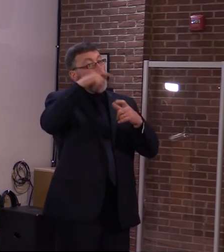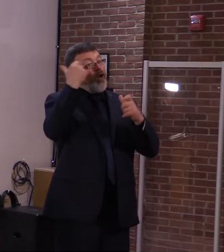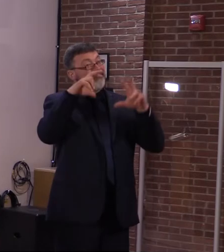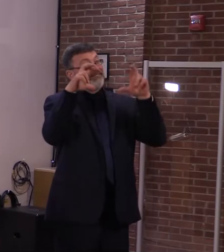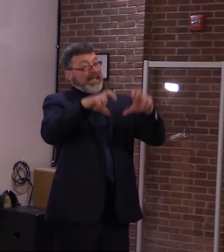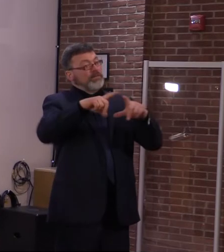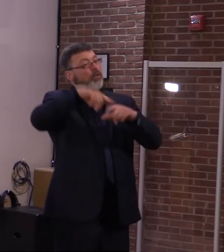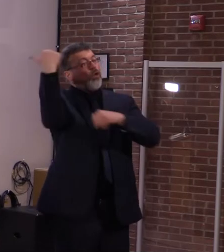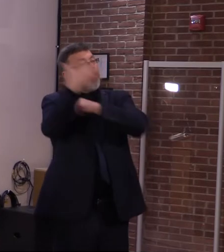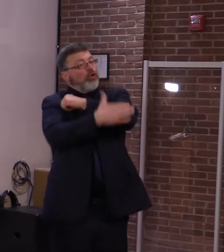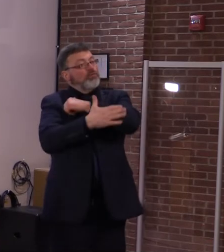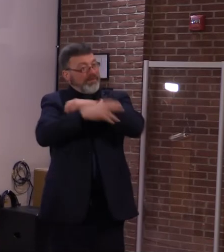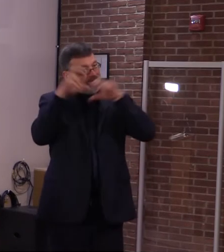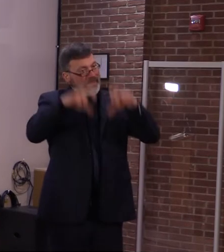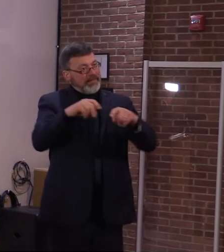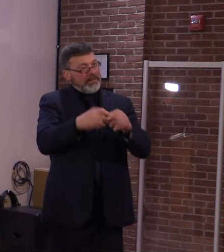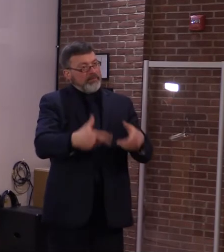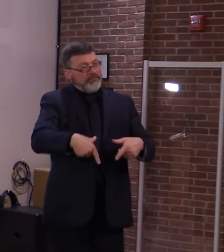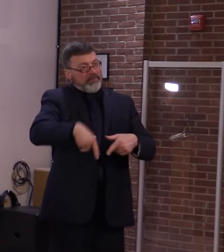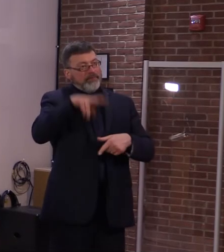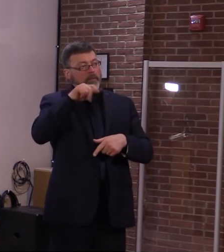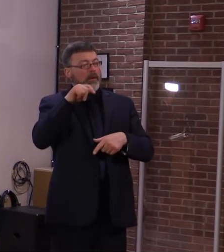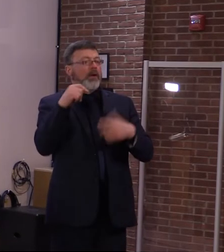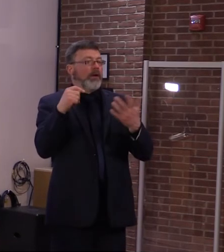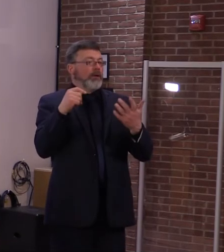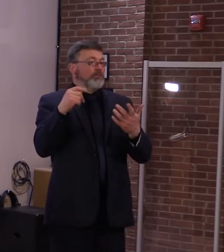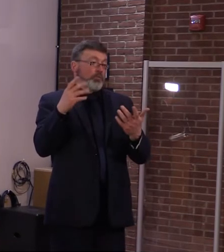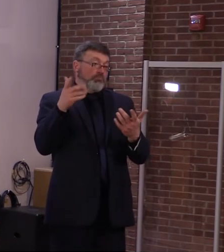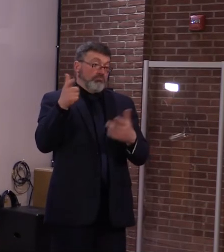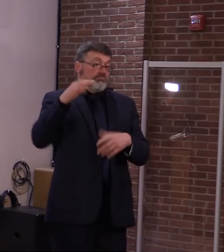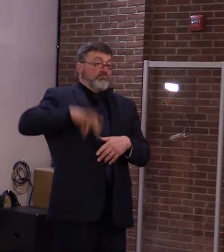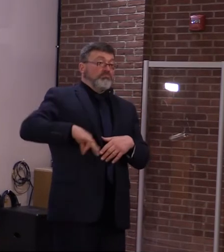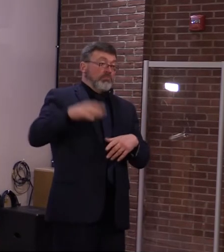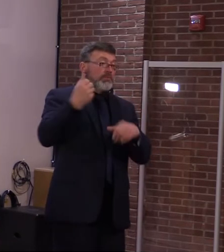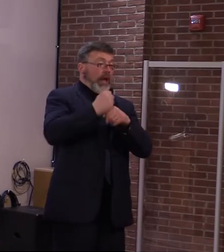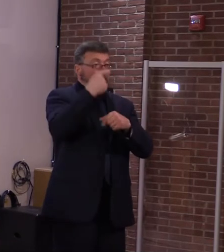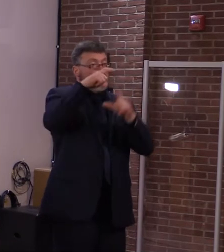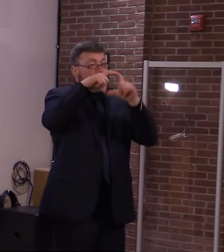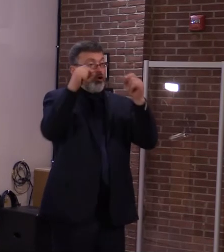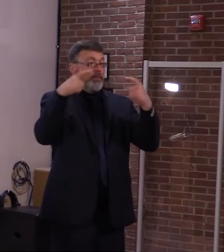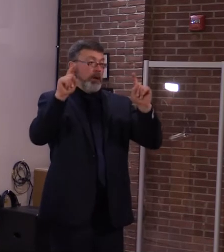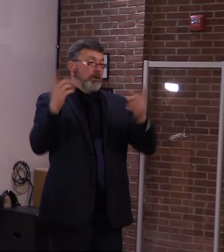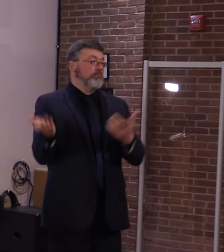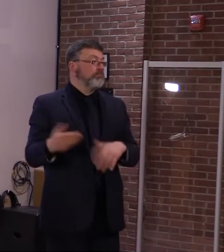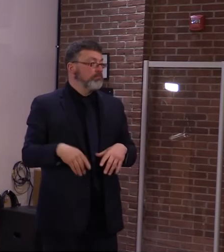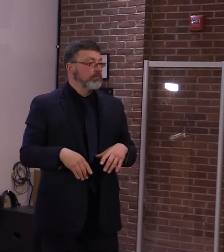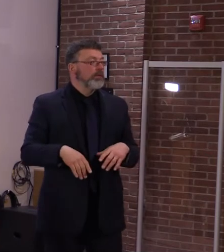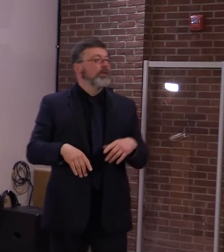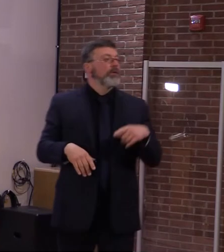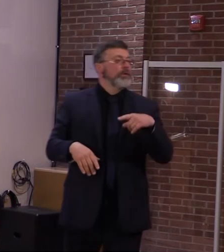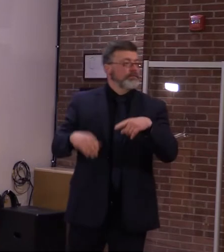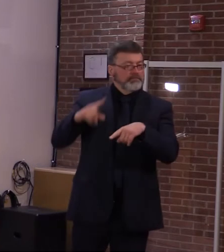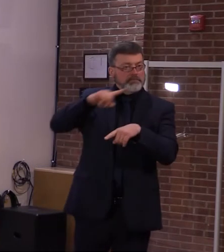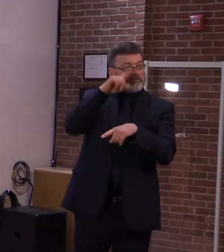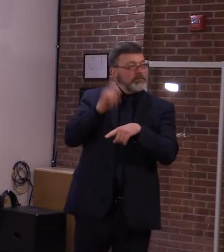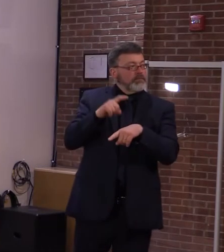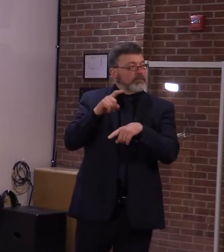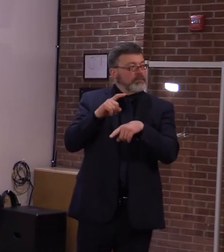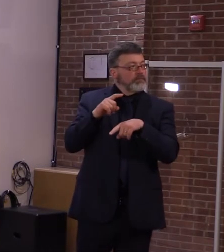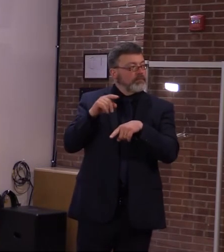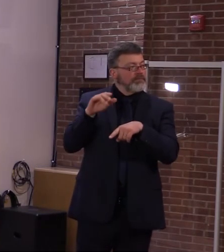position. How many investors in that second group that are still even waiting for a visa, do you